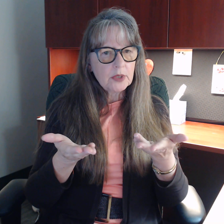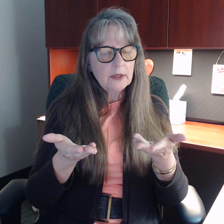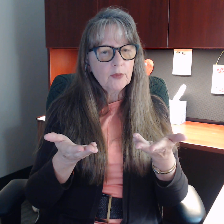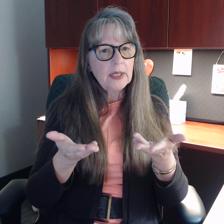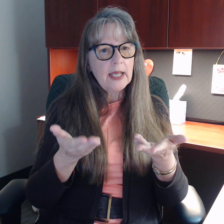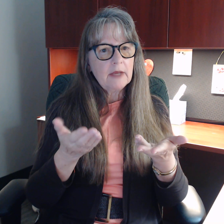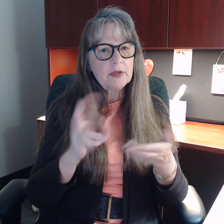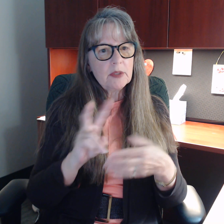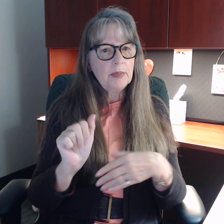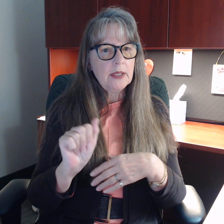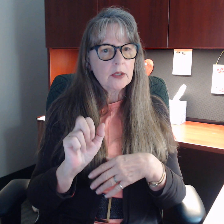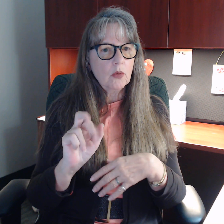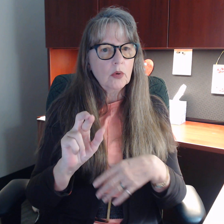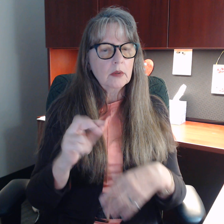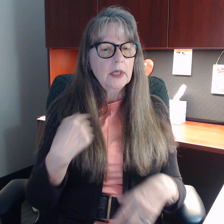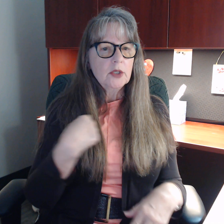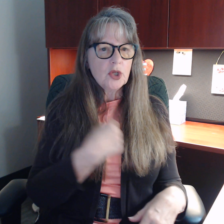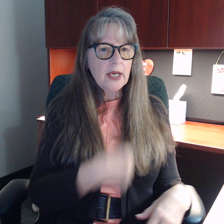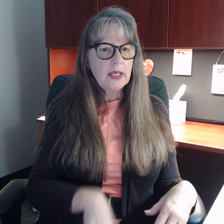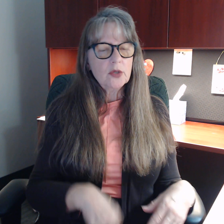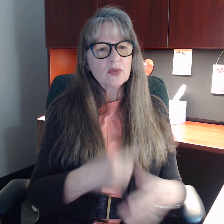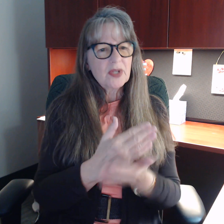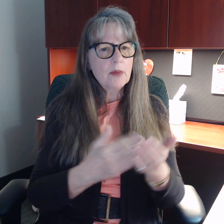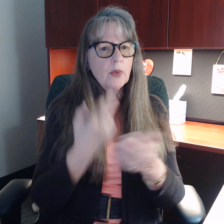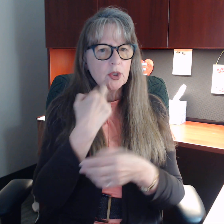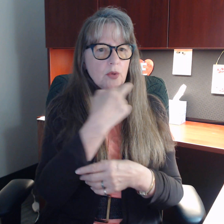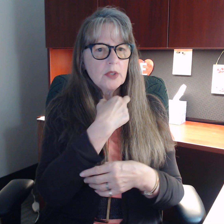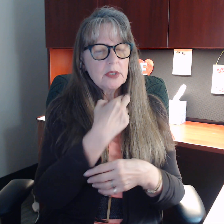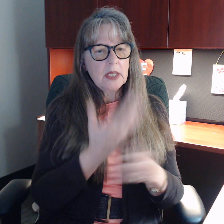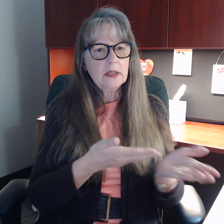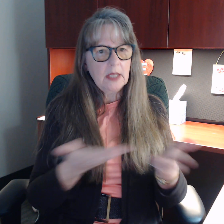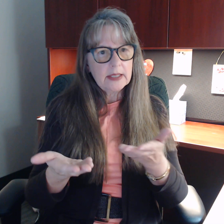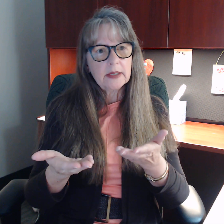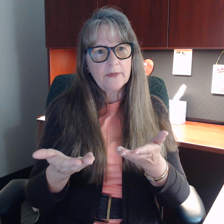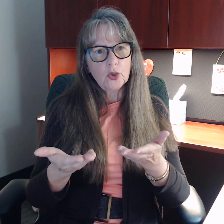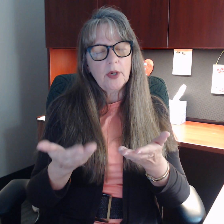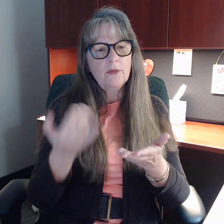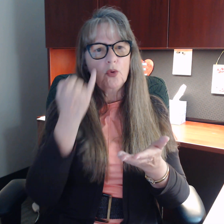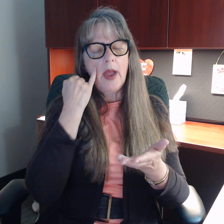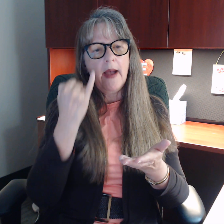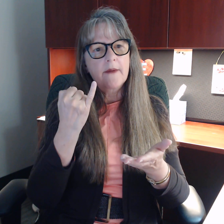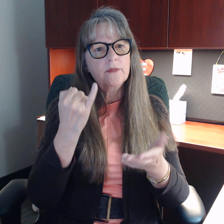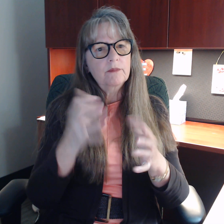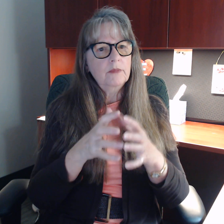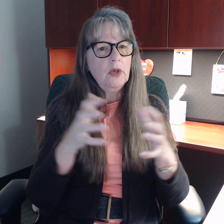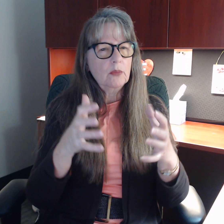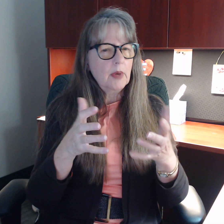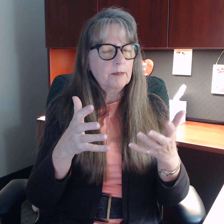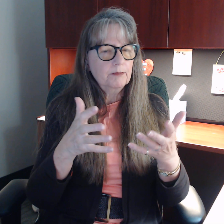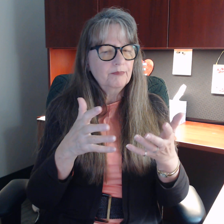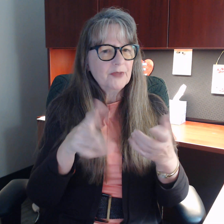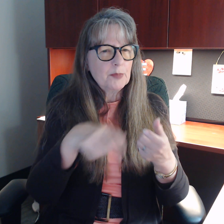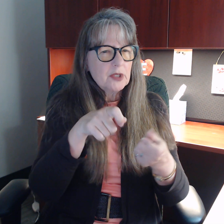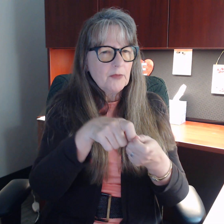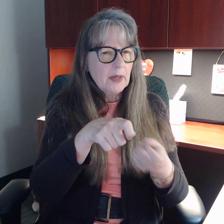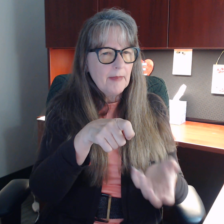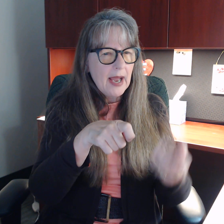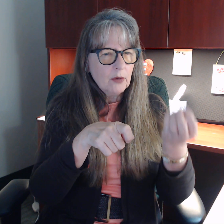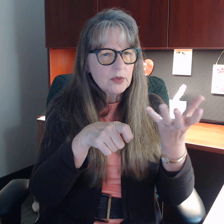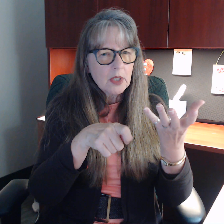delivery, like if it's a pizza or Chinese, or some restaurants they deliver if you have a specific amount